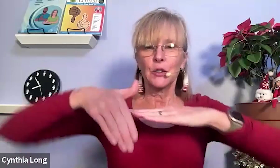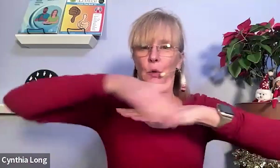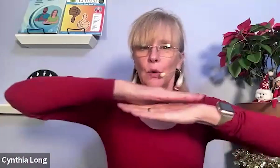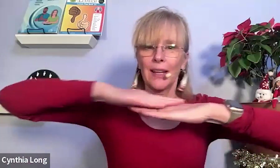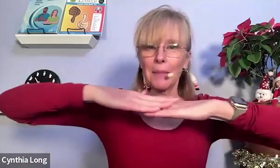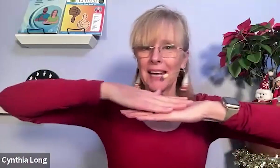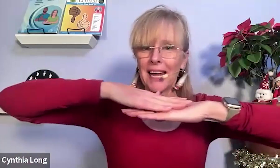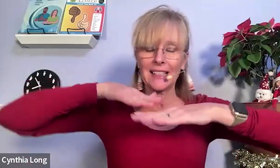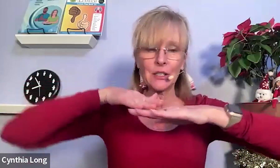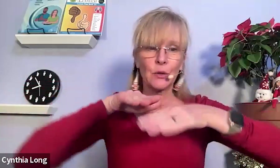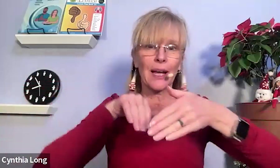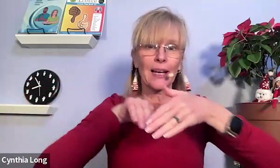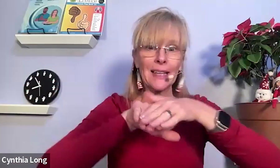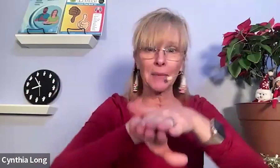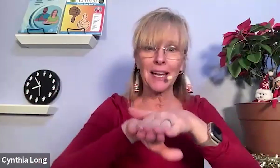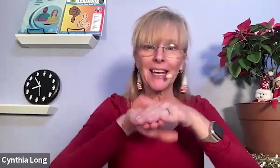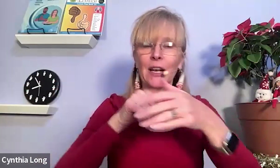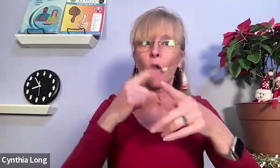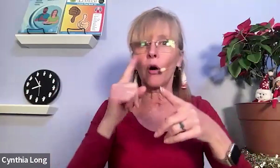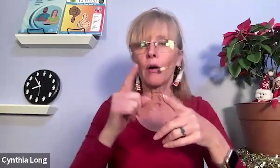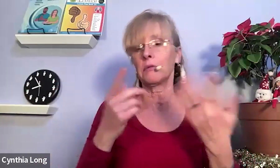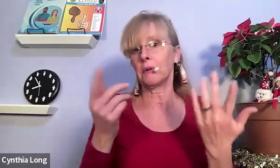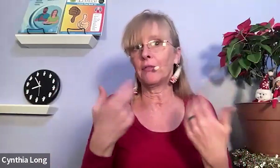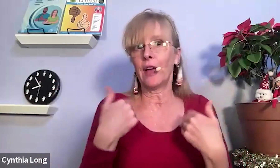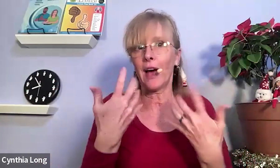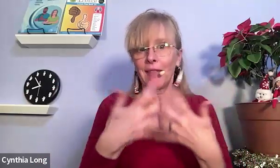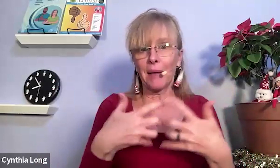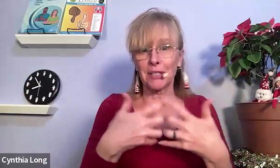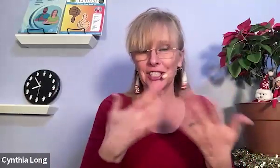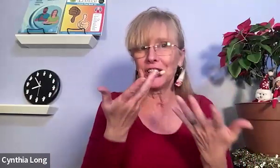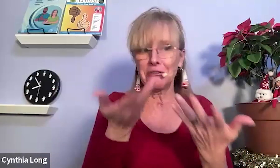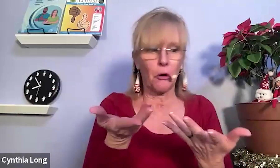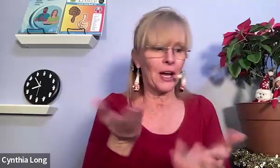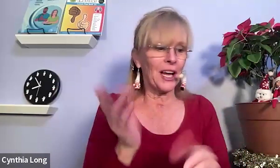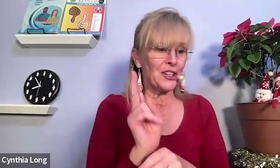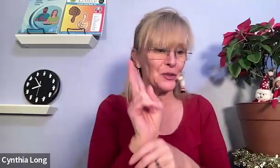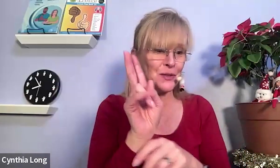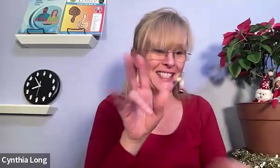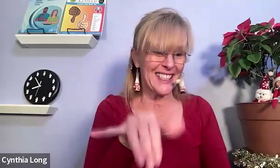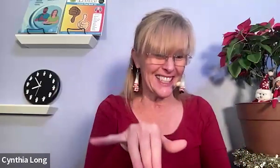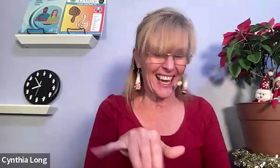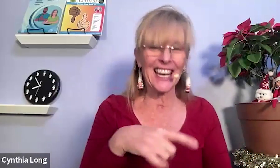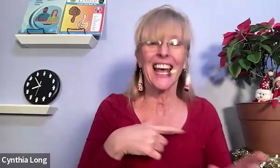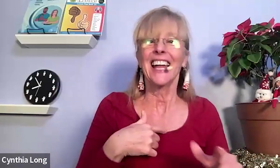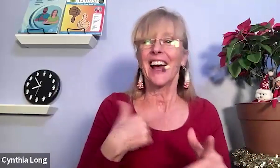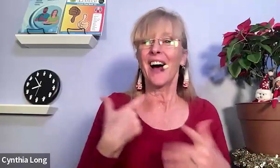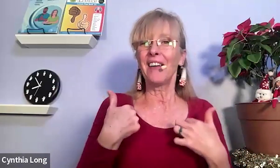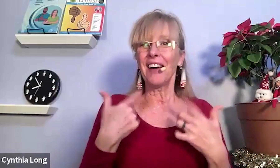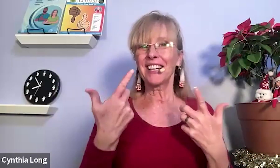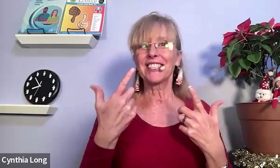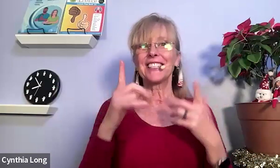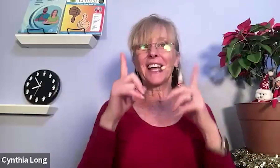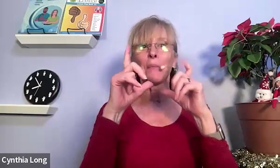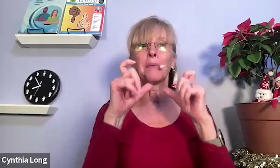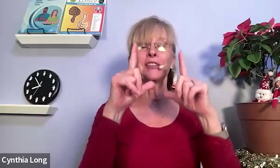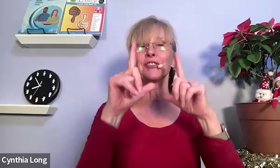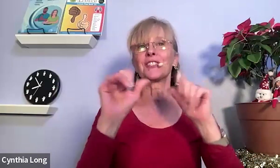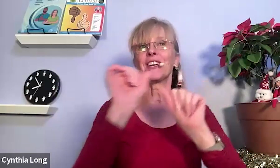to laminate it, or if you have that machine, go ahead and use that. Now I've actually taken pictures of